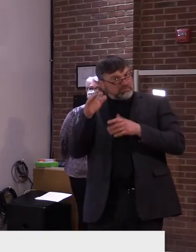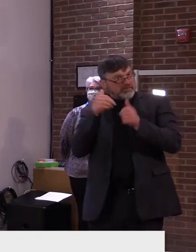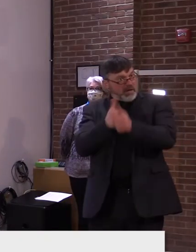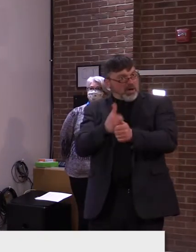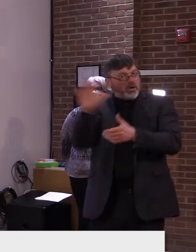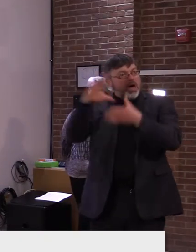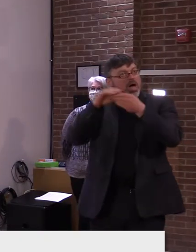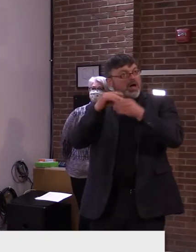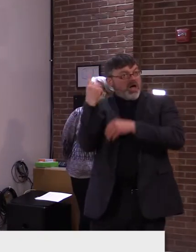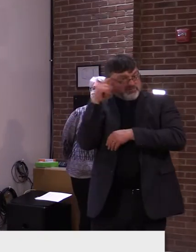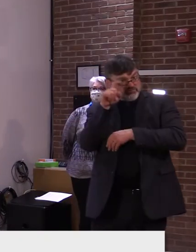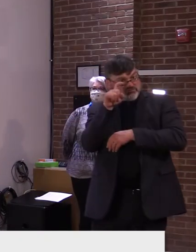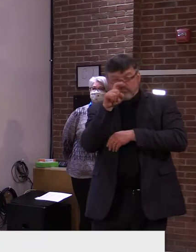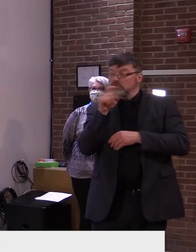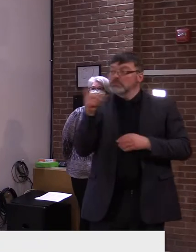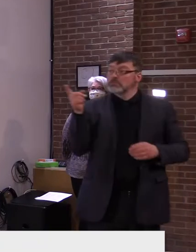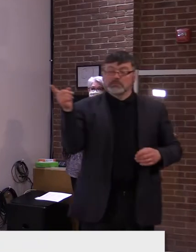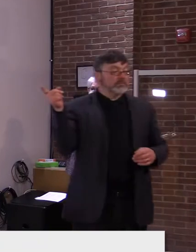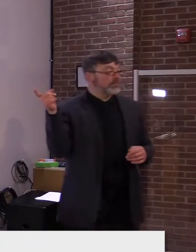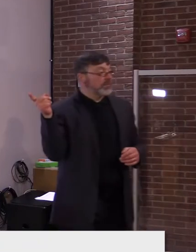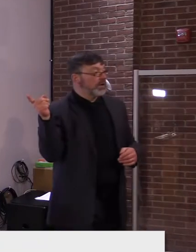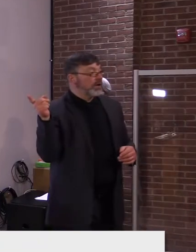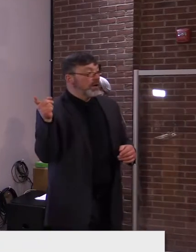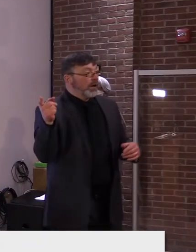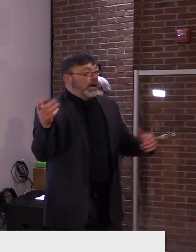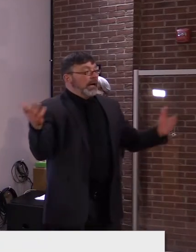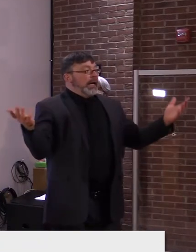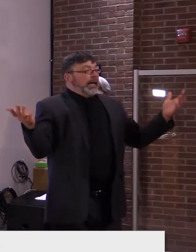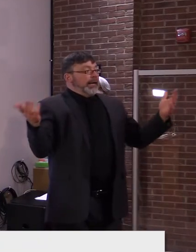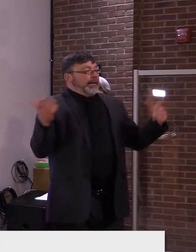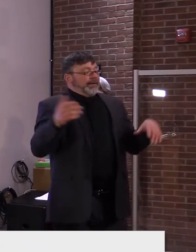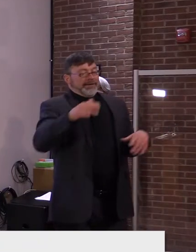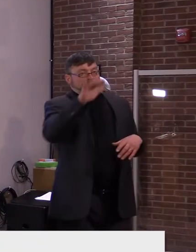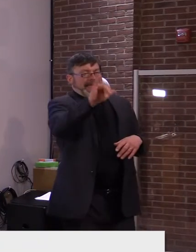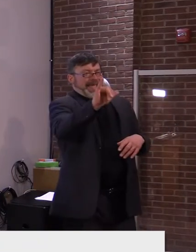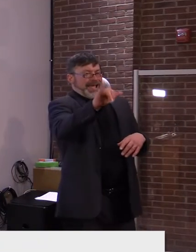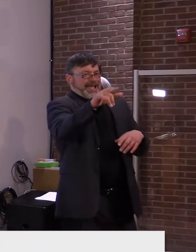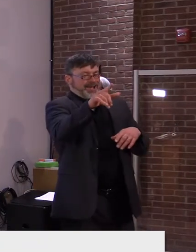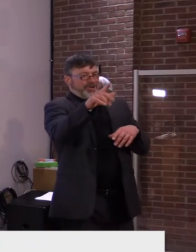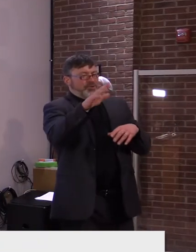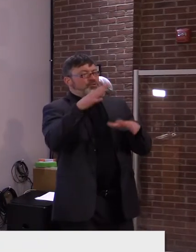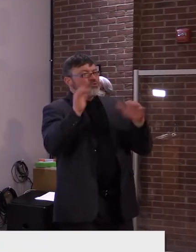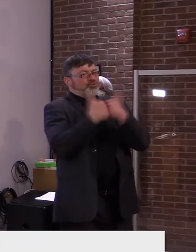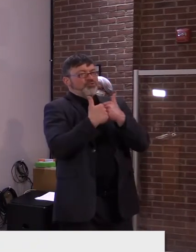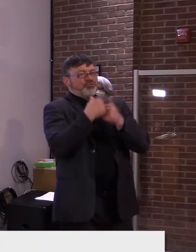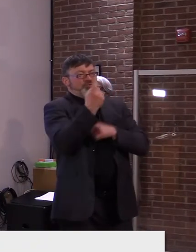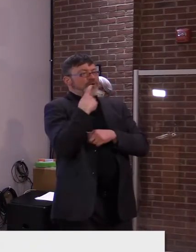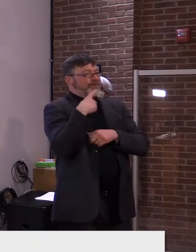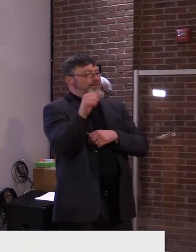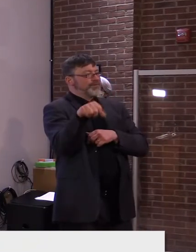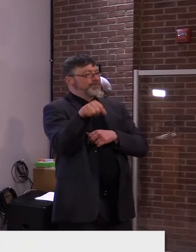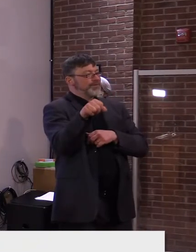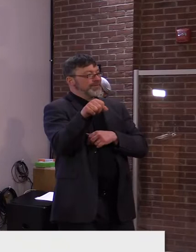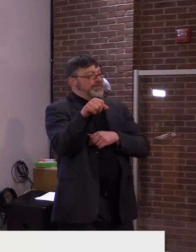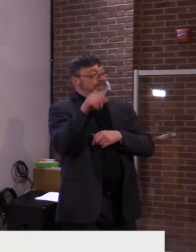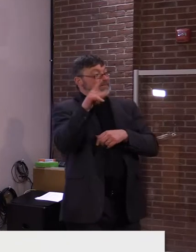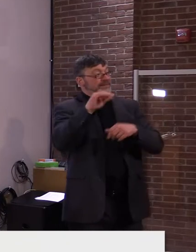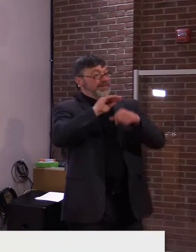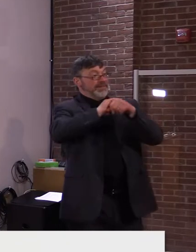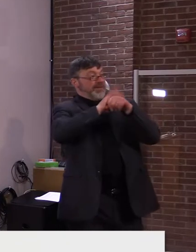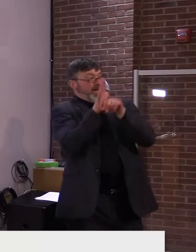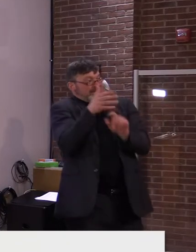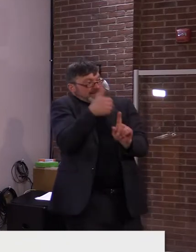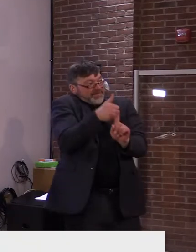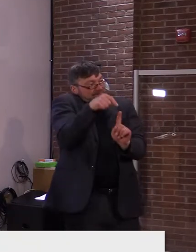the variant strains being sort of a wild card, and with even the rest of the country leveling off,